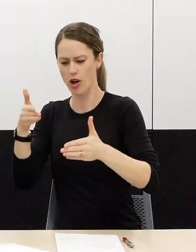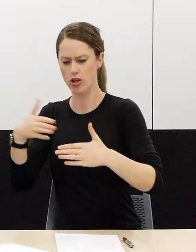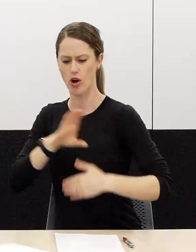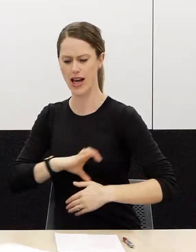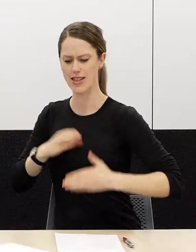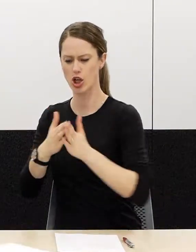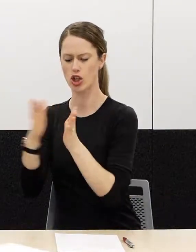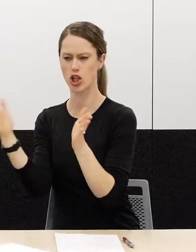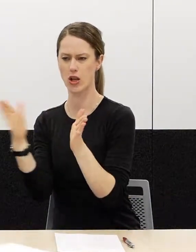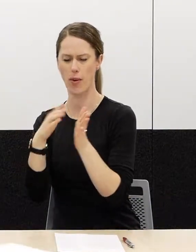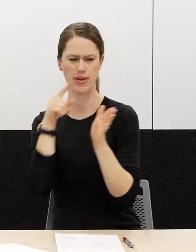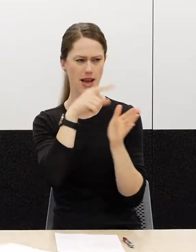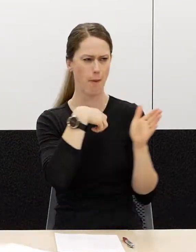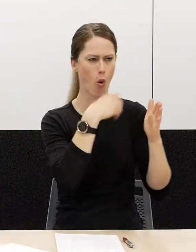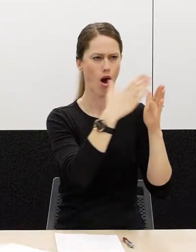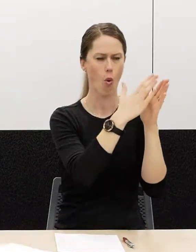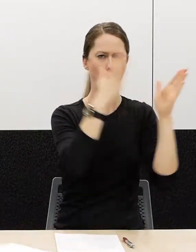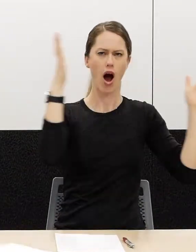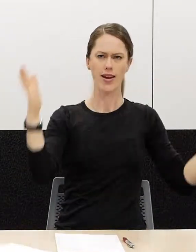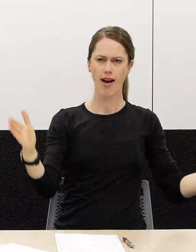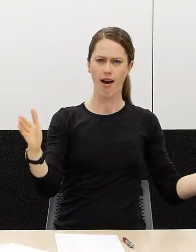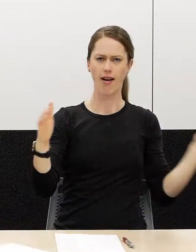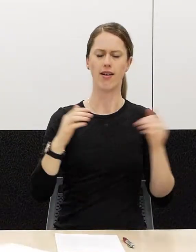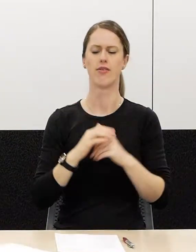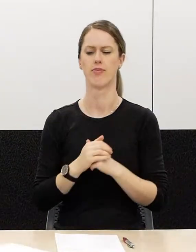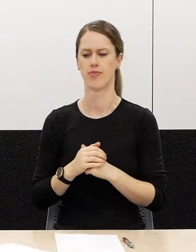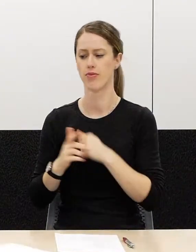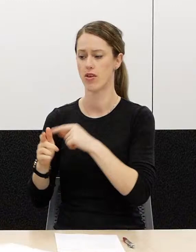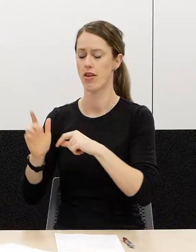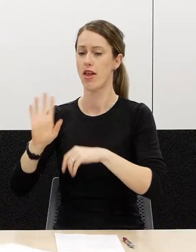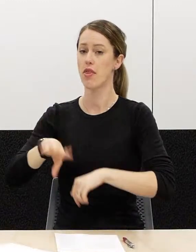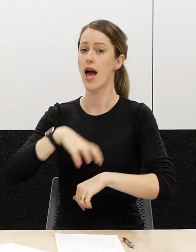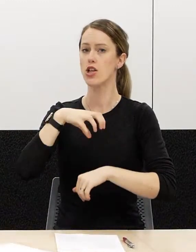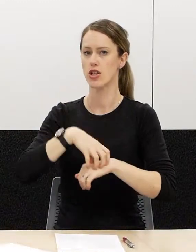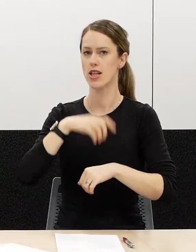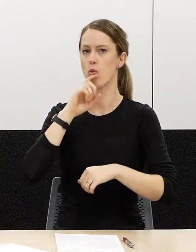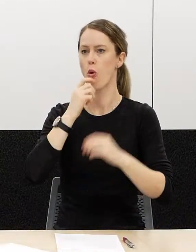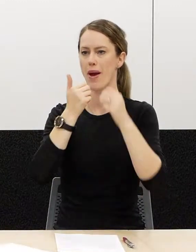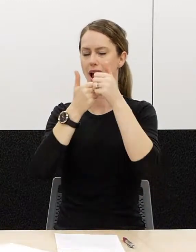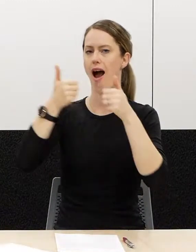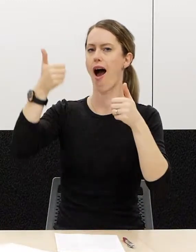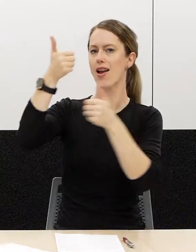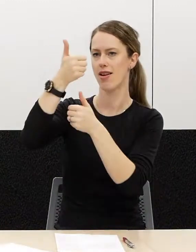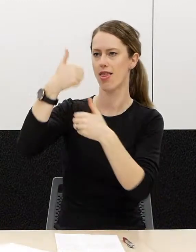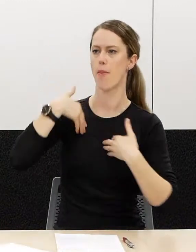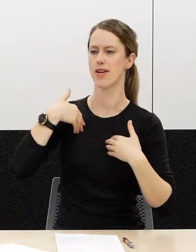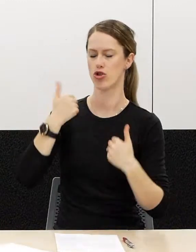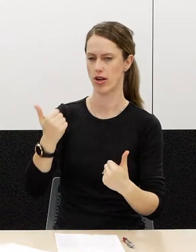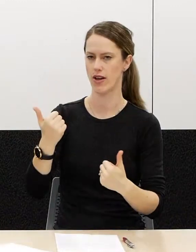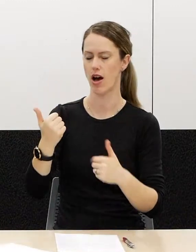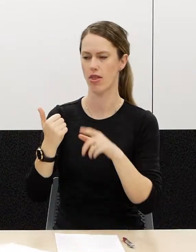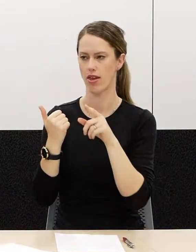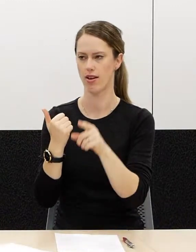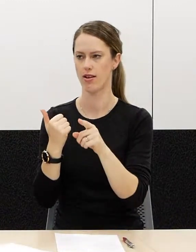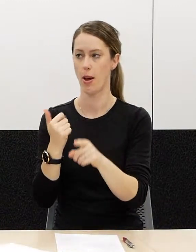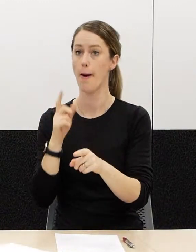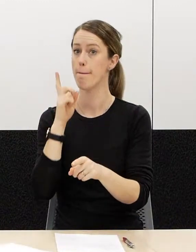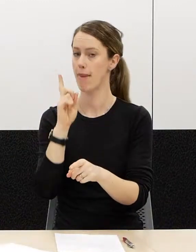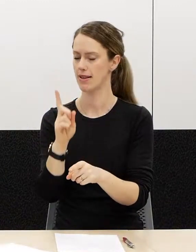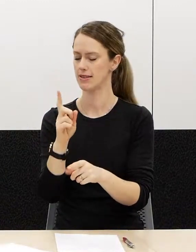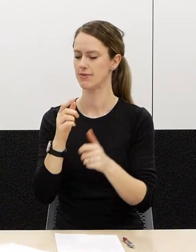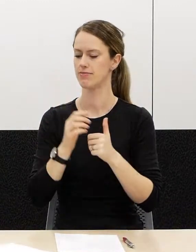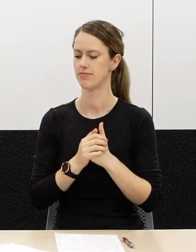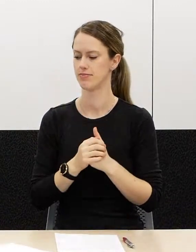good question. It is. The intention is that the agency will sit within the Ministry of Health, but